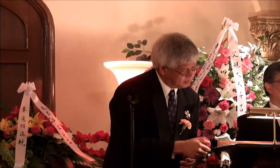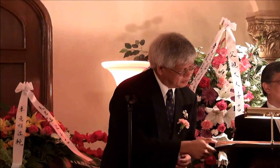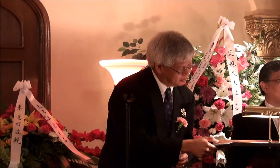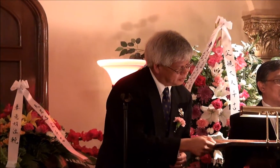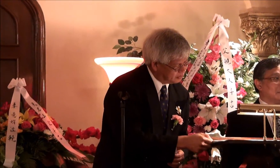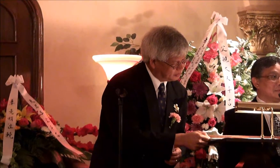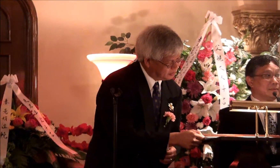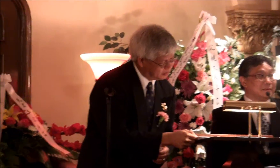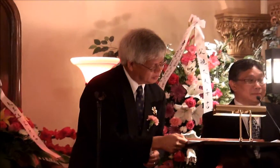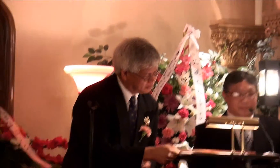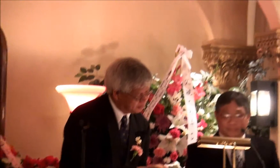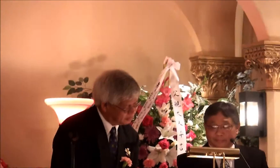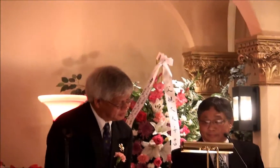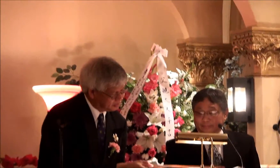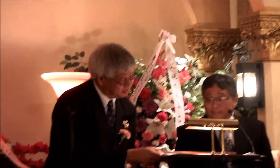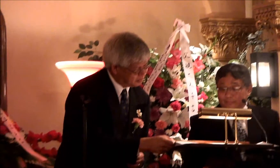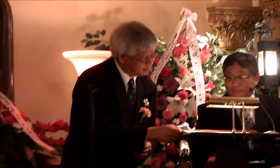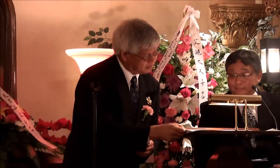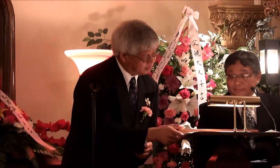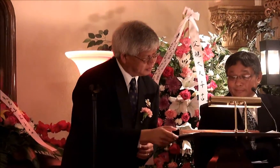sleep apnea.